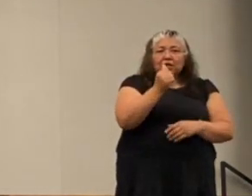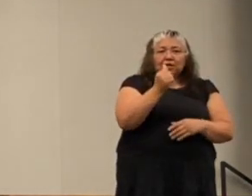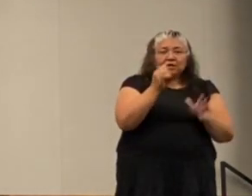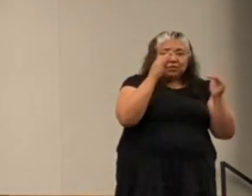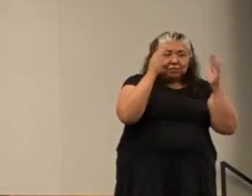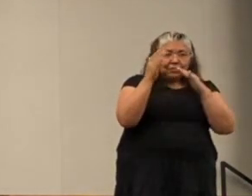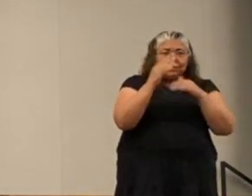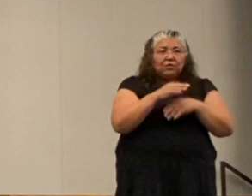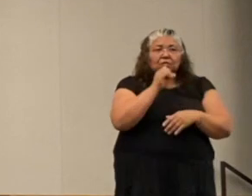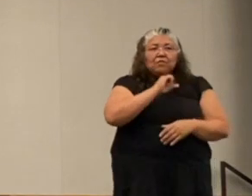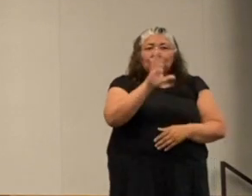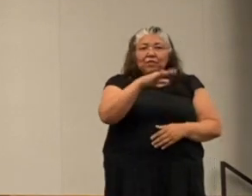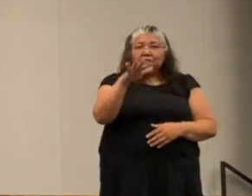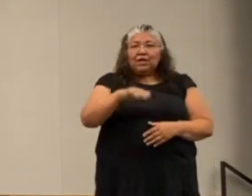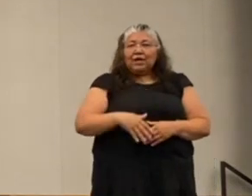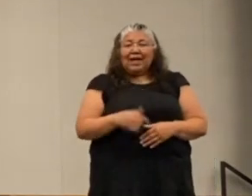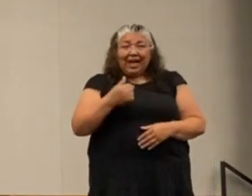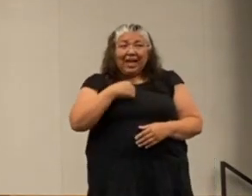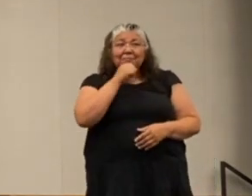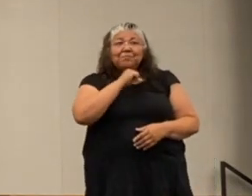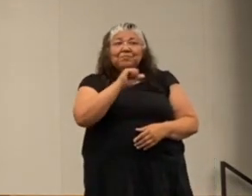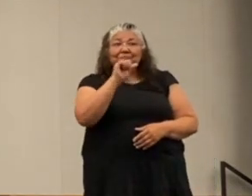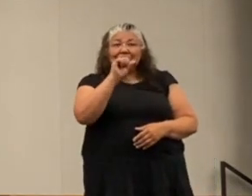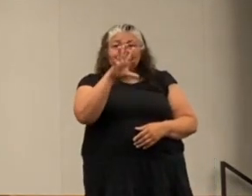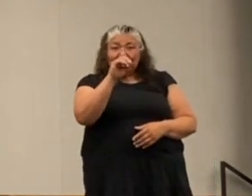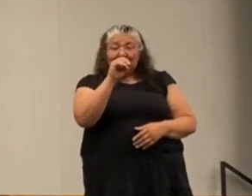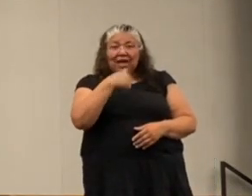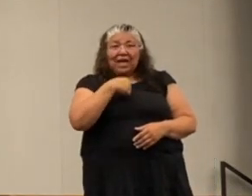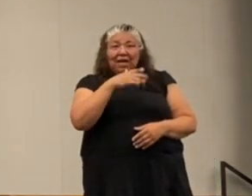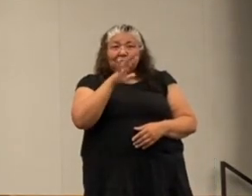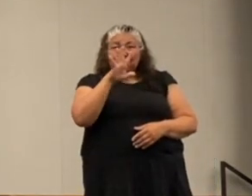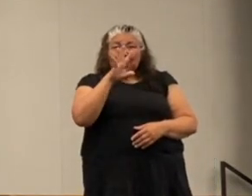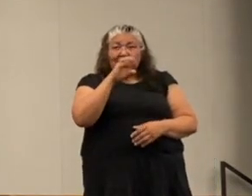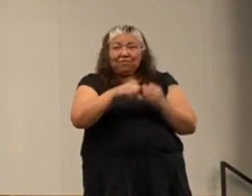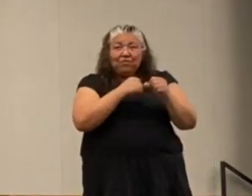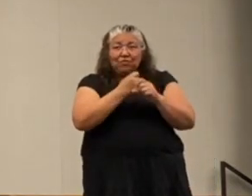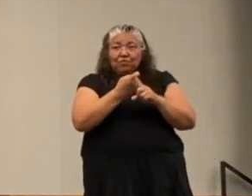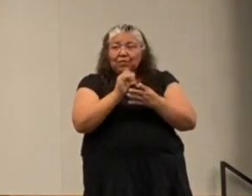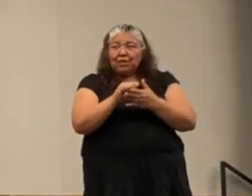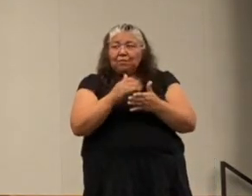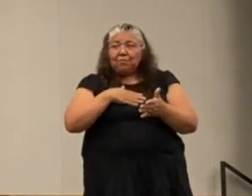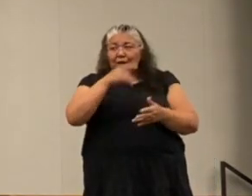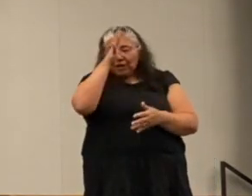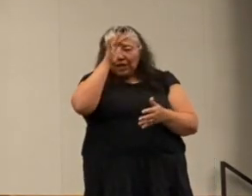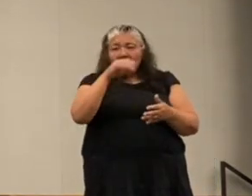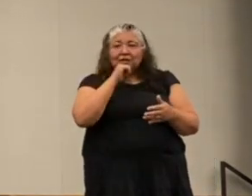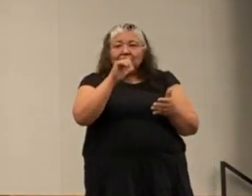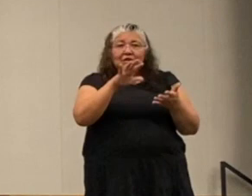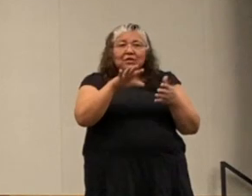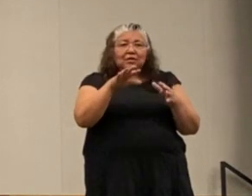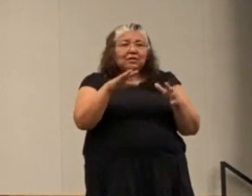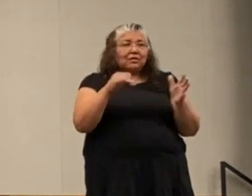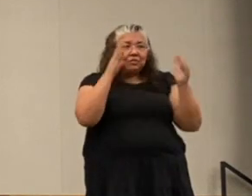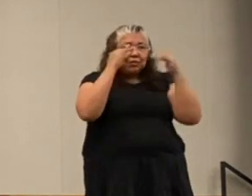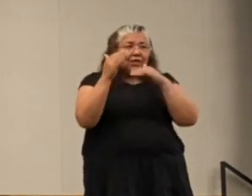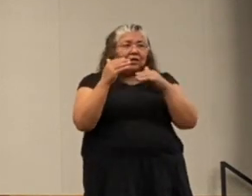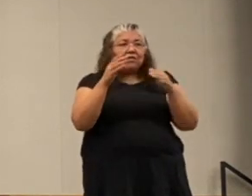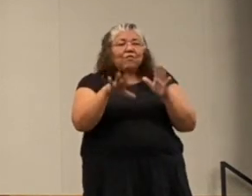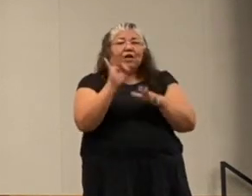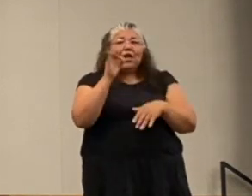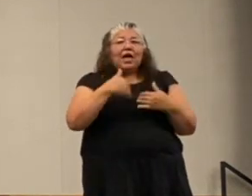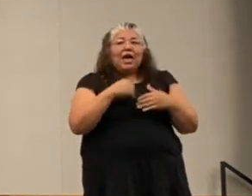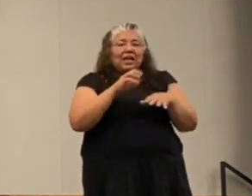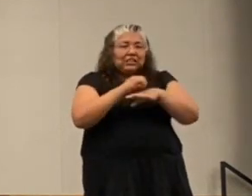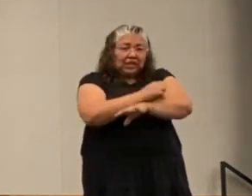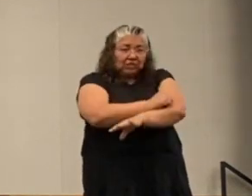55, right? I'm 50. I'm 5 years away from that. My dad just passed unexpectedly. I had cancer. It was horrible. And